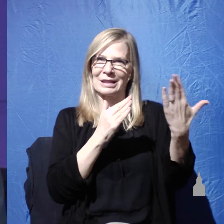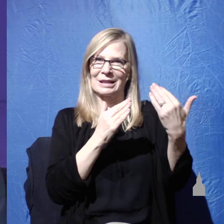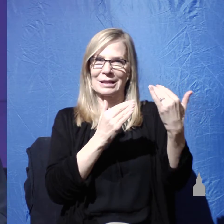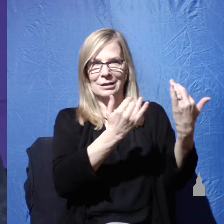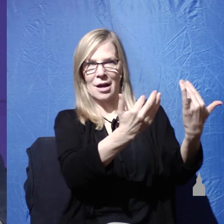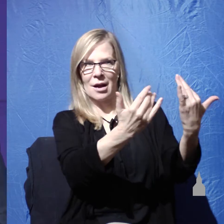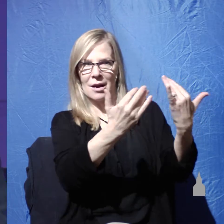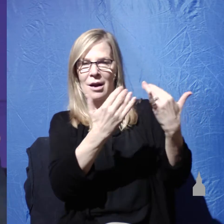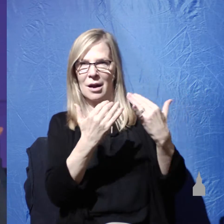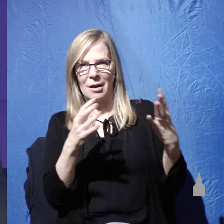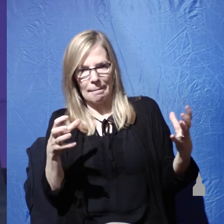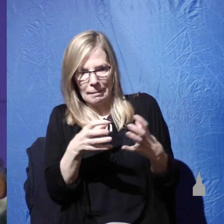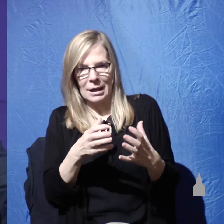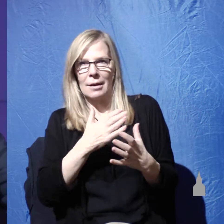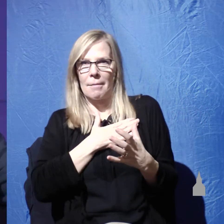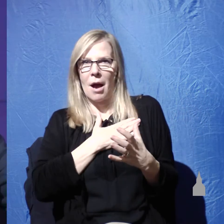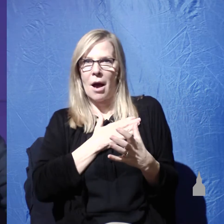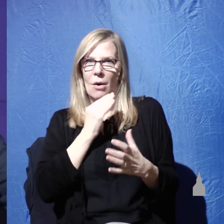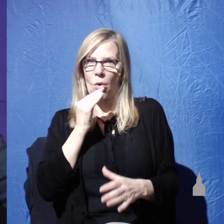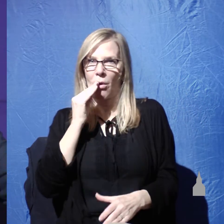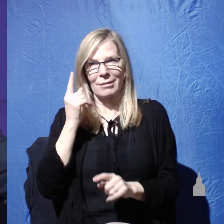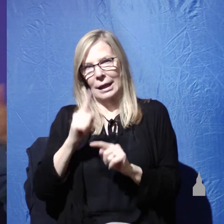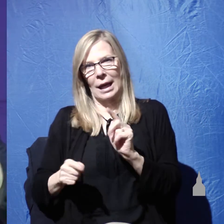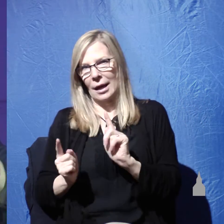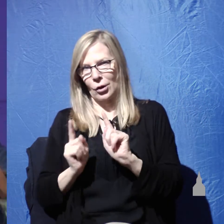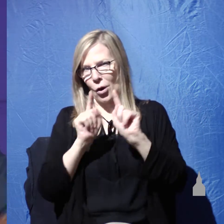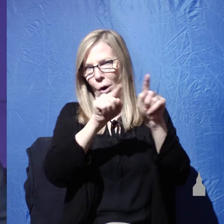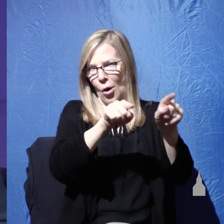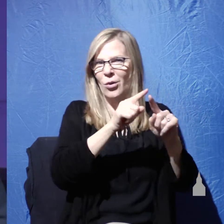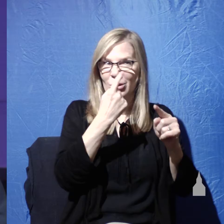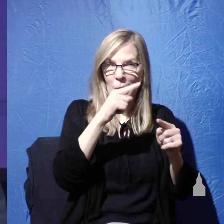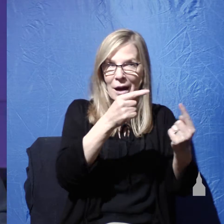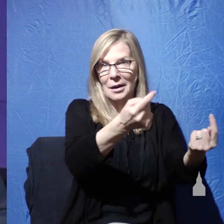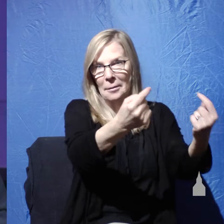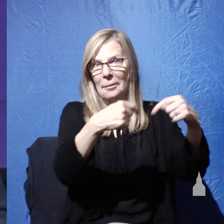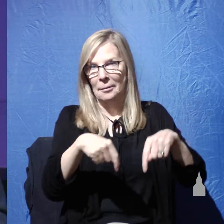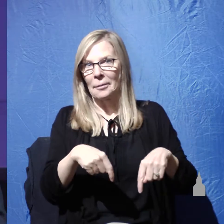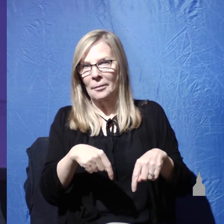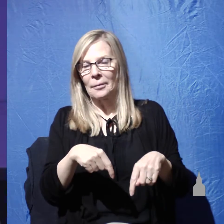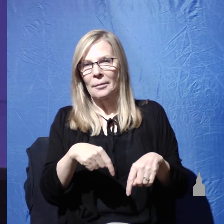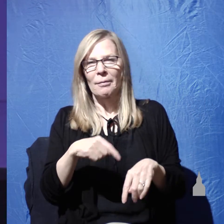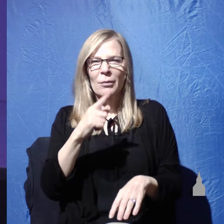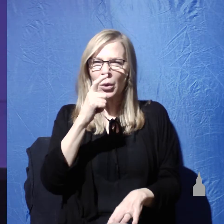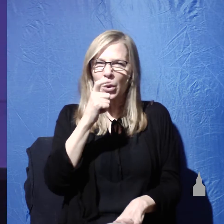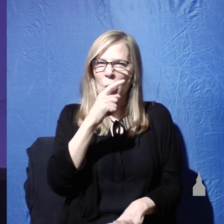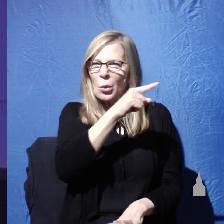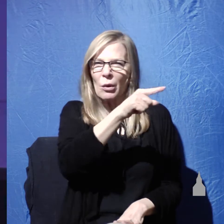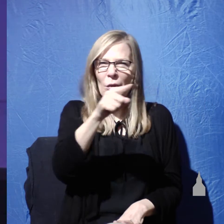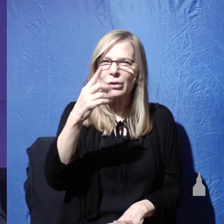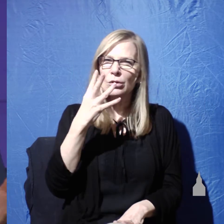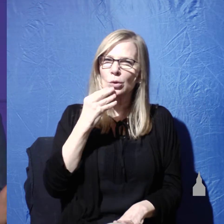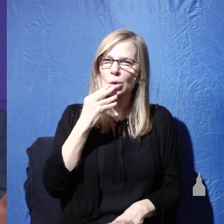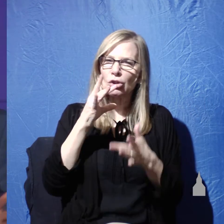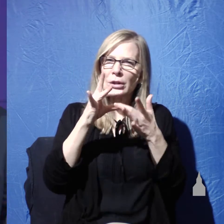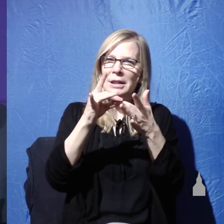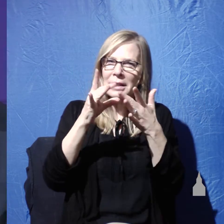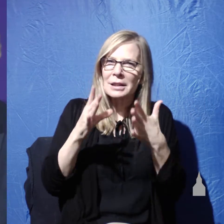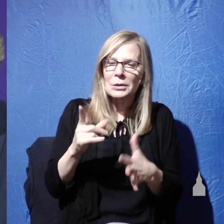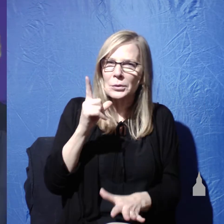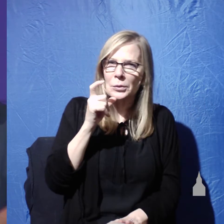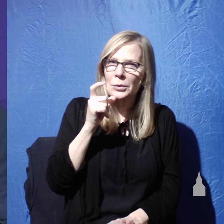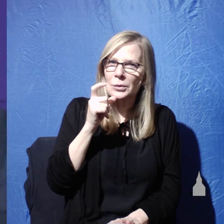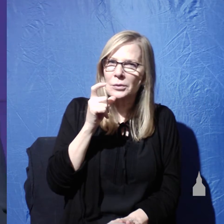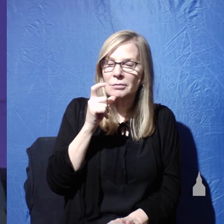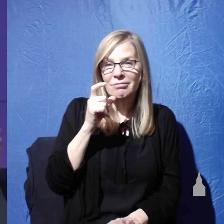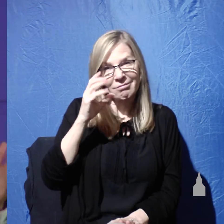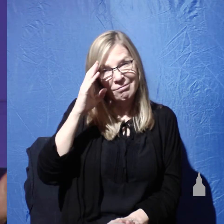meet with him at his residence. He couldn't go to them. He's asked for them to come to him. Now, who were these Jewish leaders? Well,